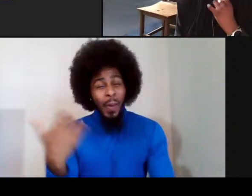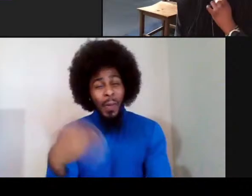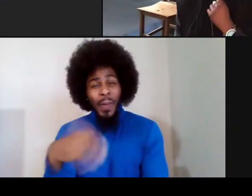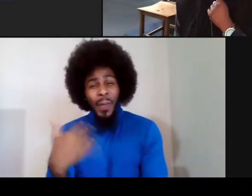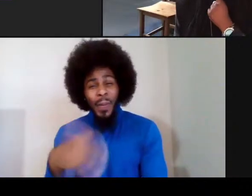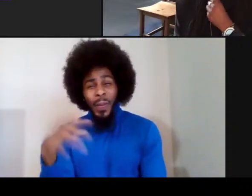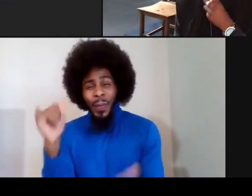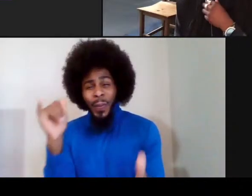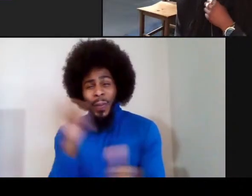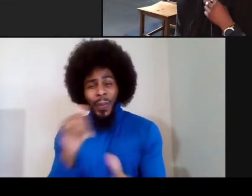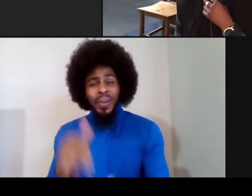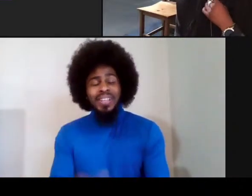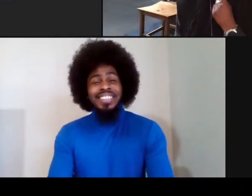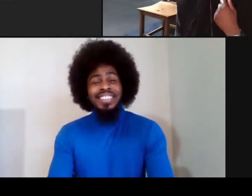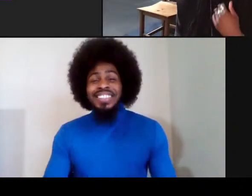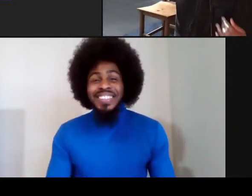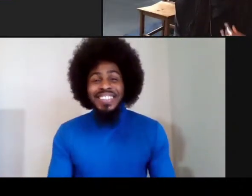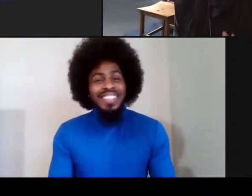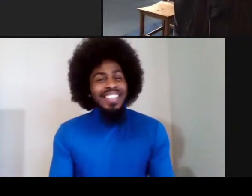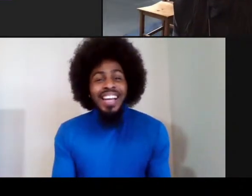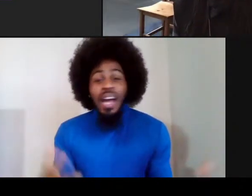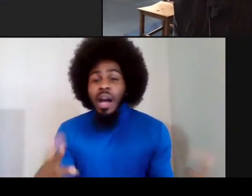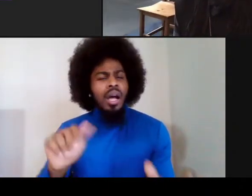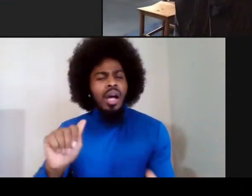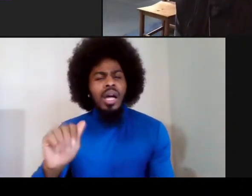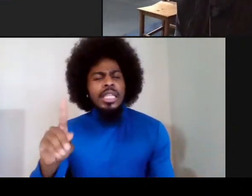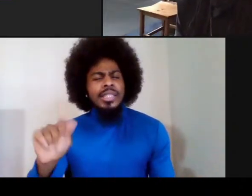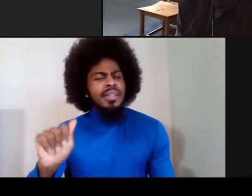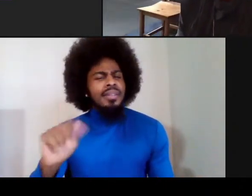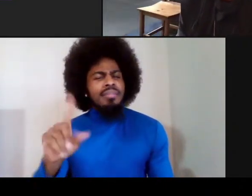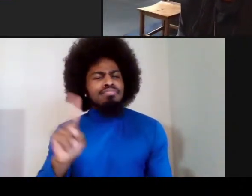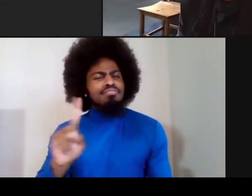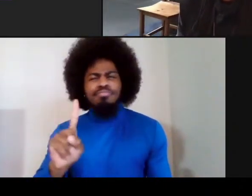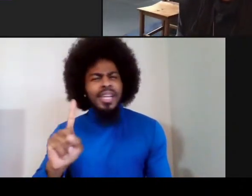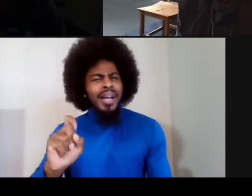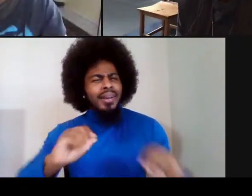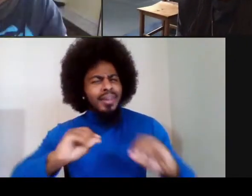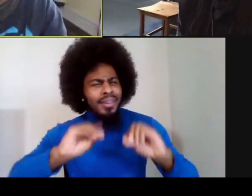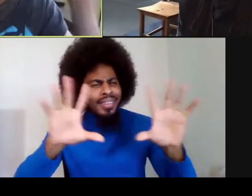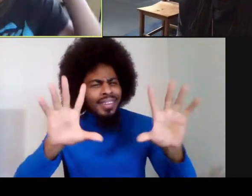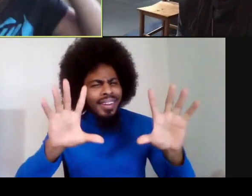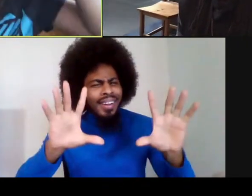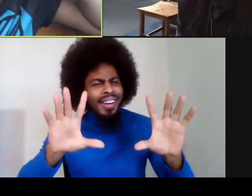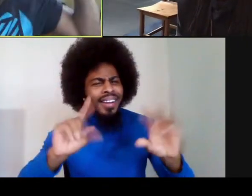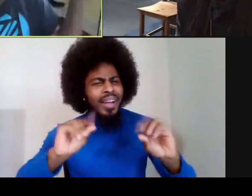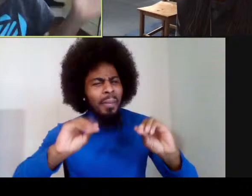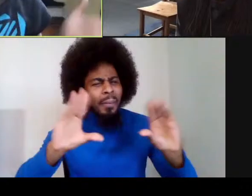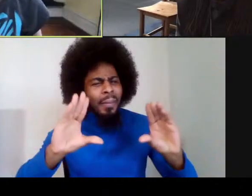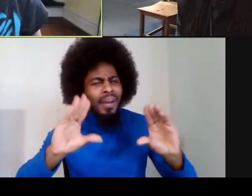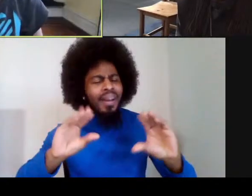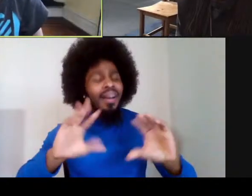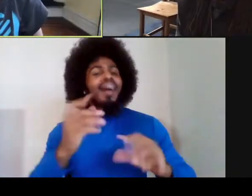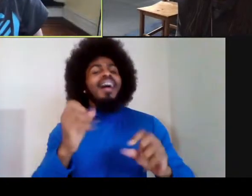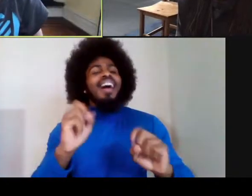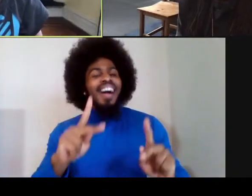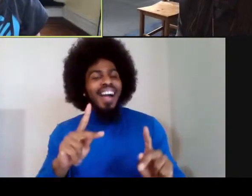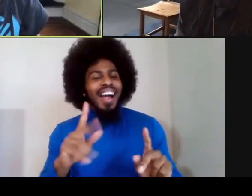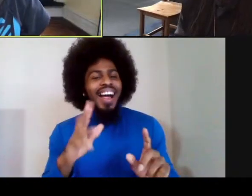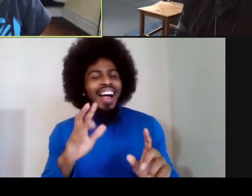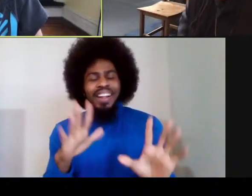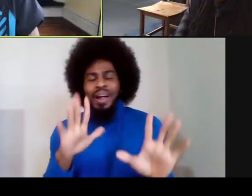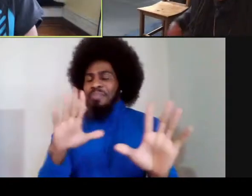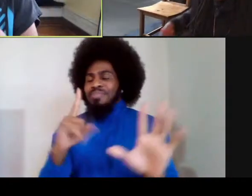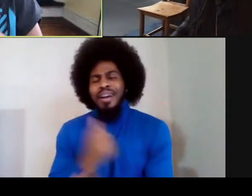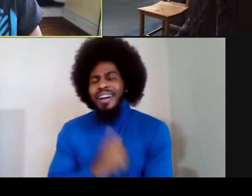Y'all, your friends, where'd Adia go? Adia, come back. Don't turn off your camera. I thought I was following directions. I'm